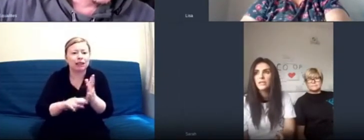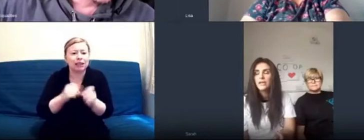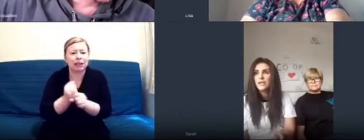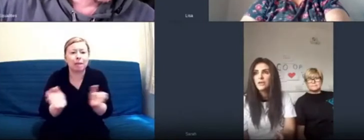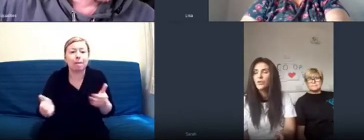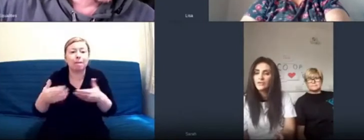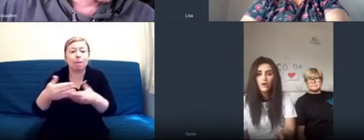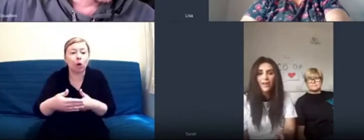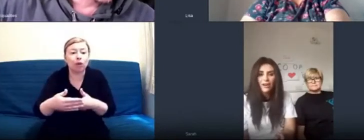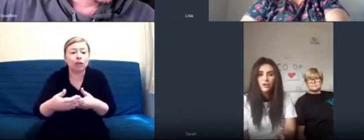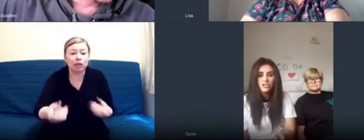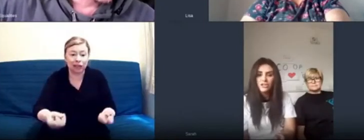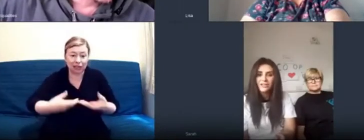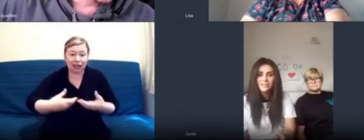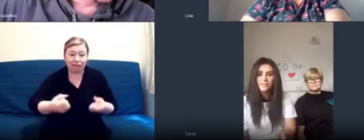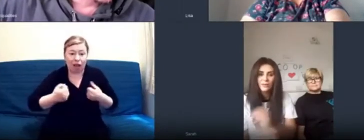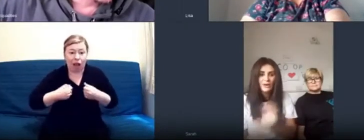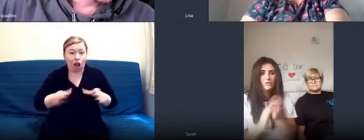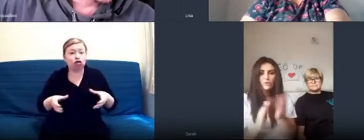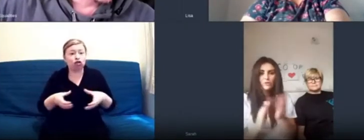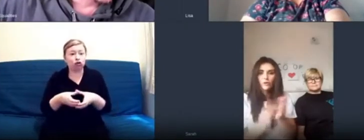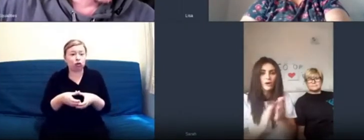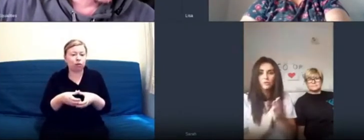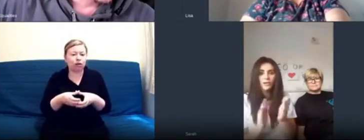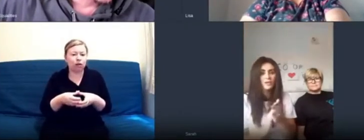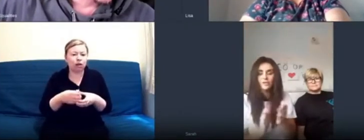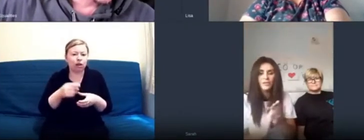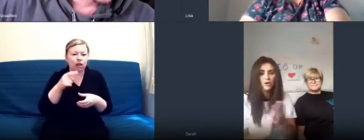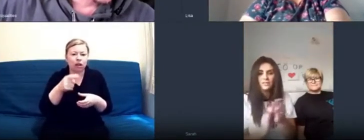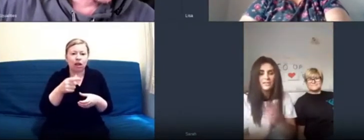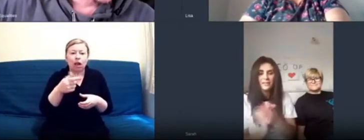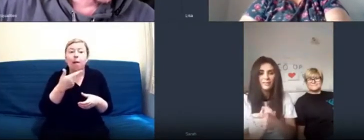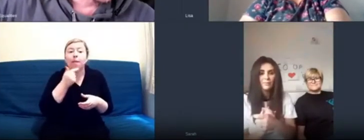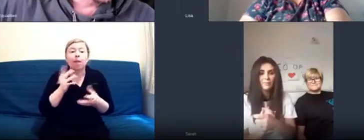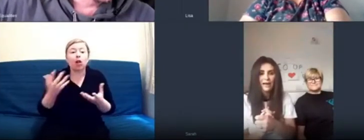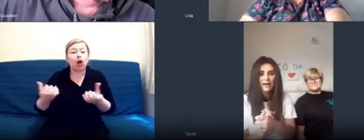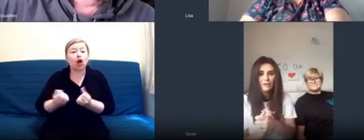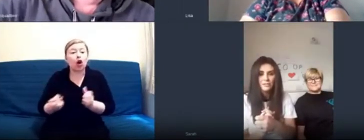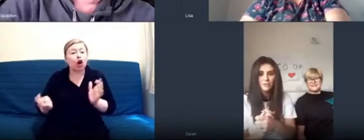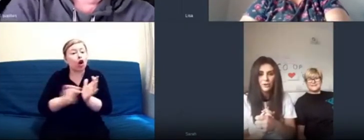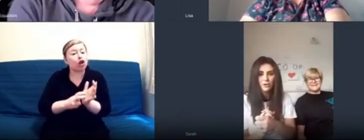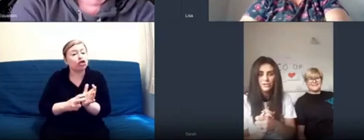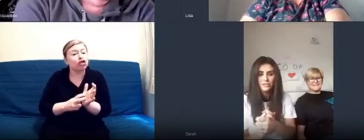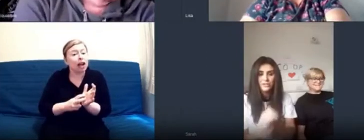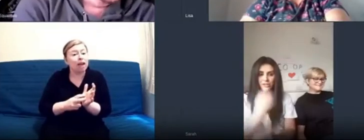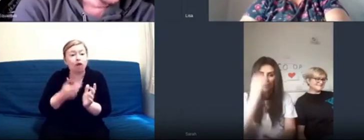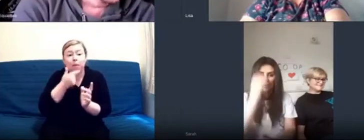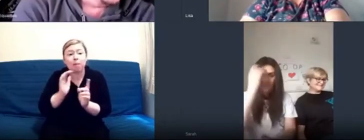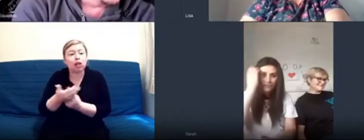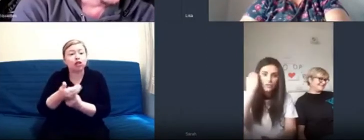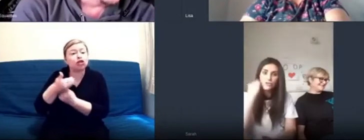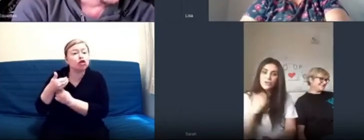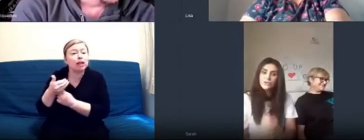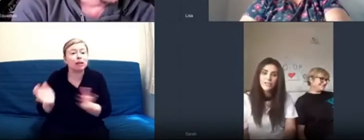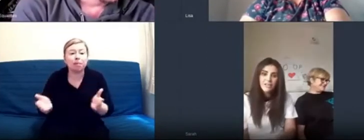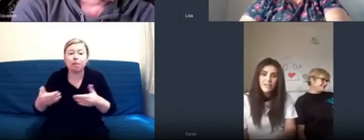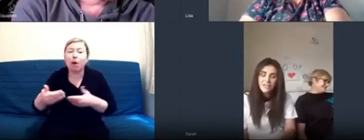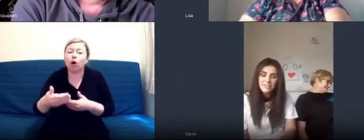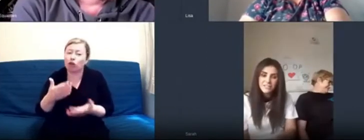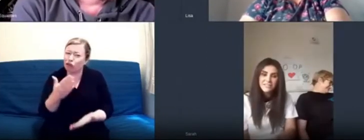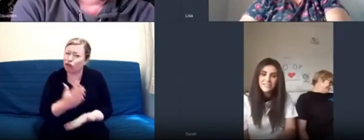was, whoever got that contract, bravo, I hope you have a lovely holiday in the Bahamas, because